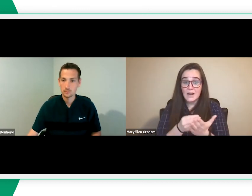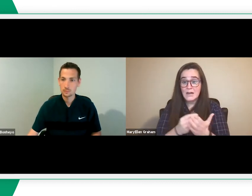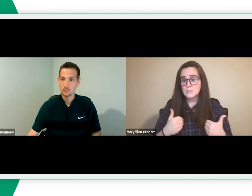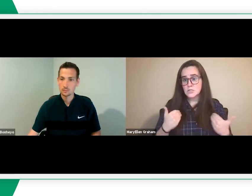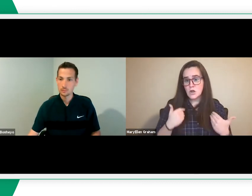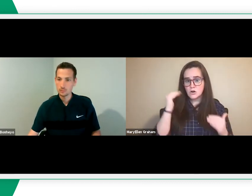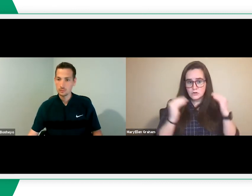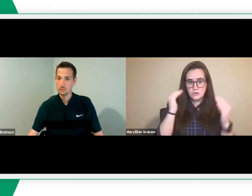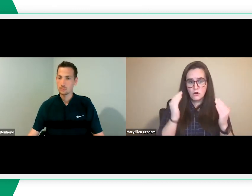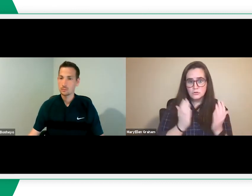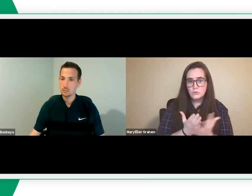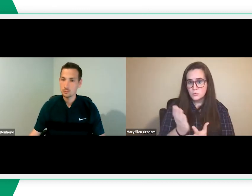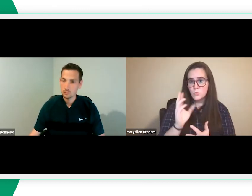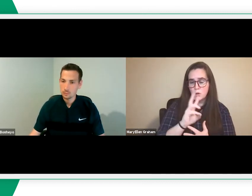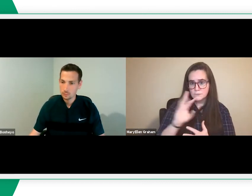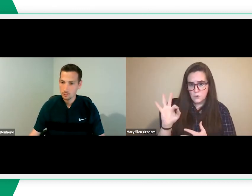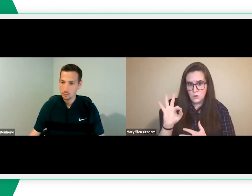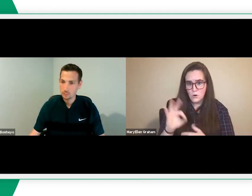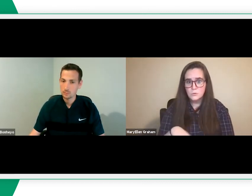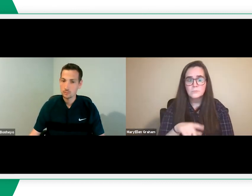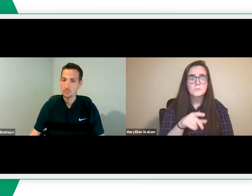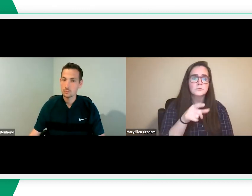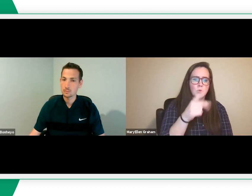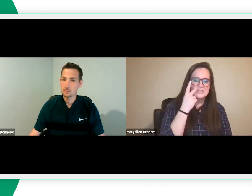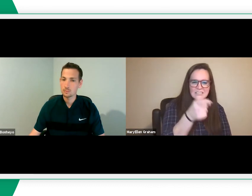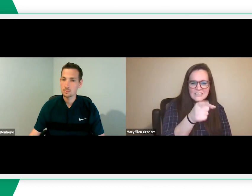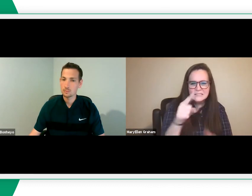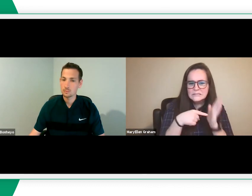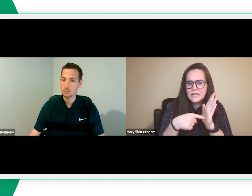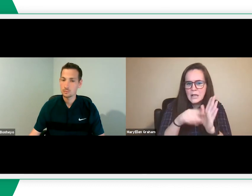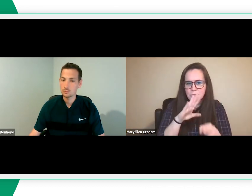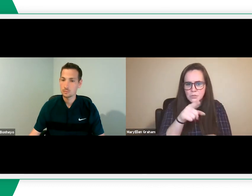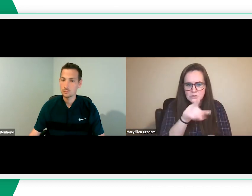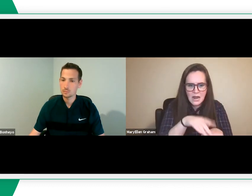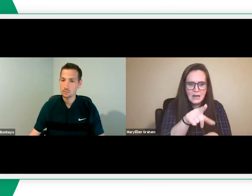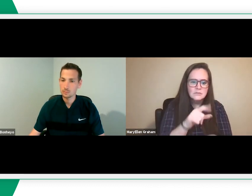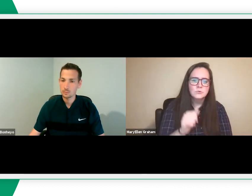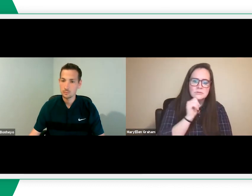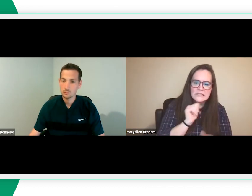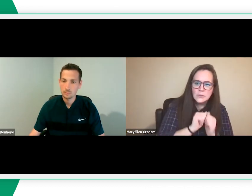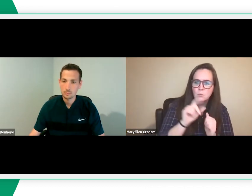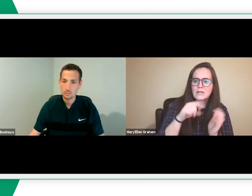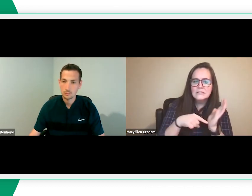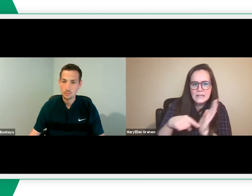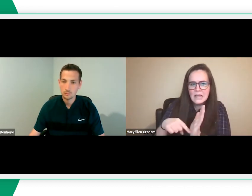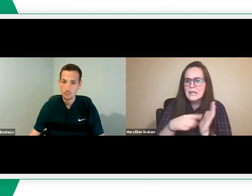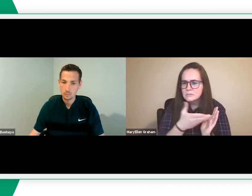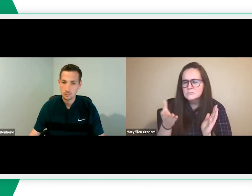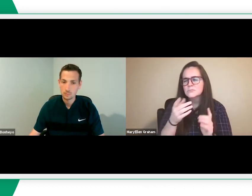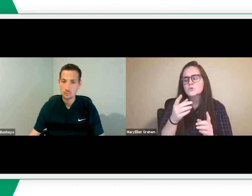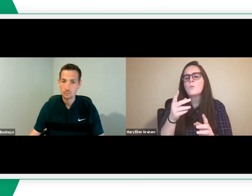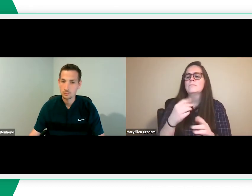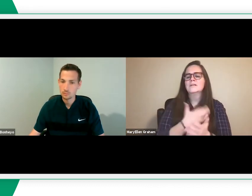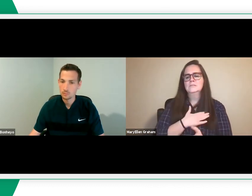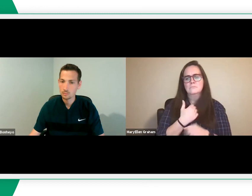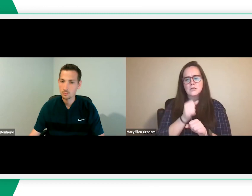This is our education for personal finance for young adults through Wells Fargo. You can see some examples there